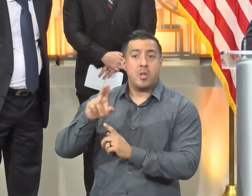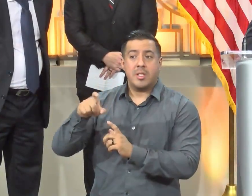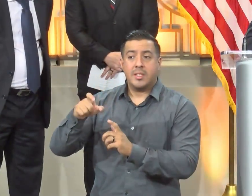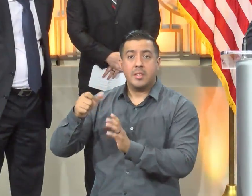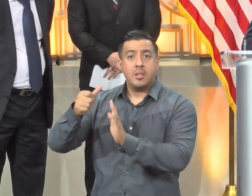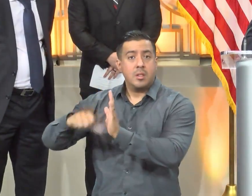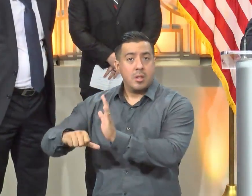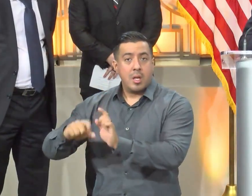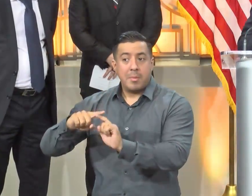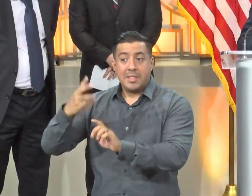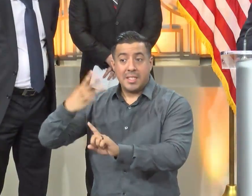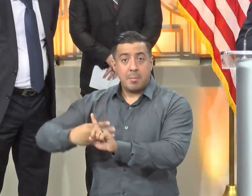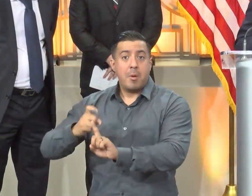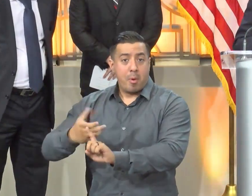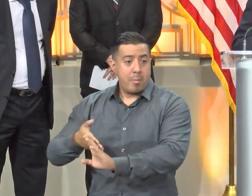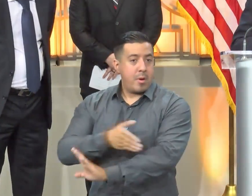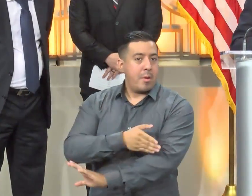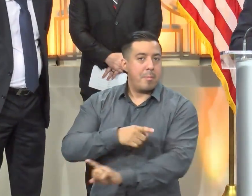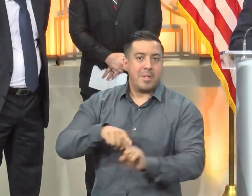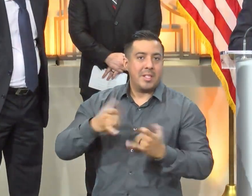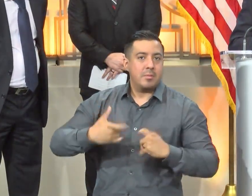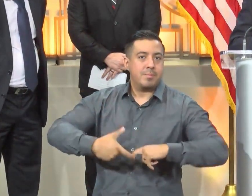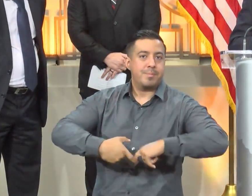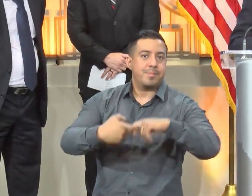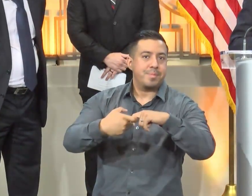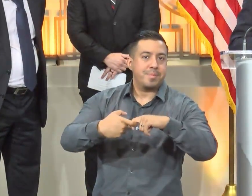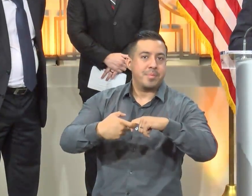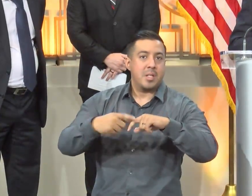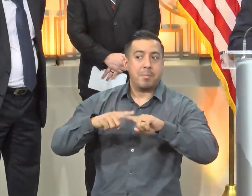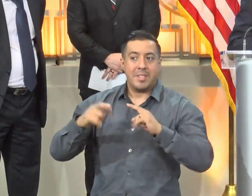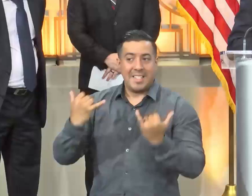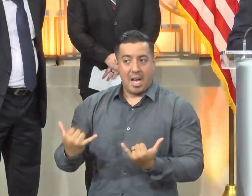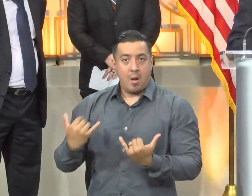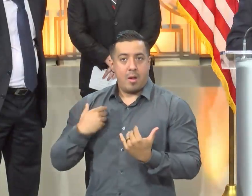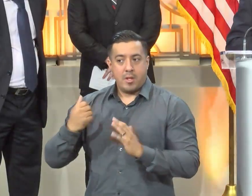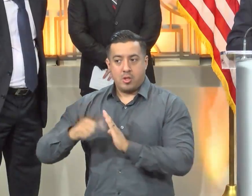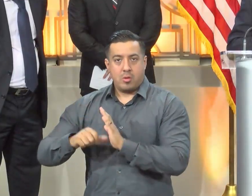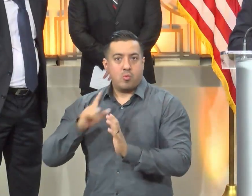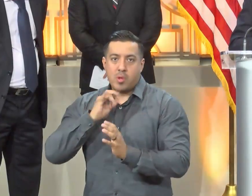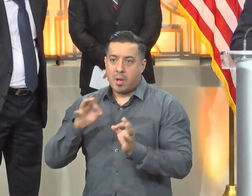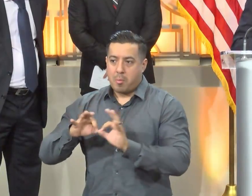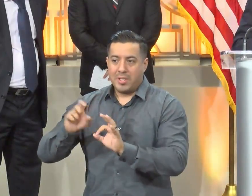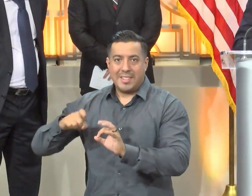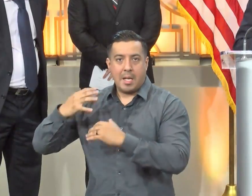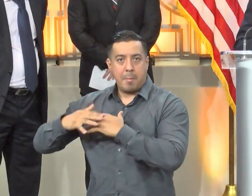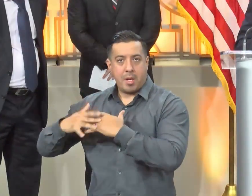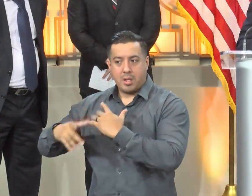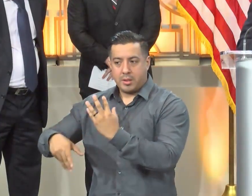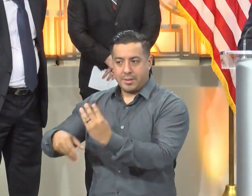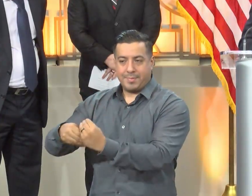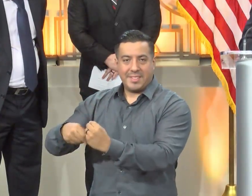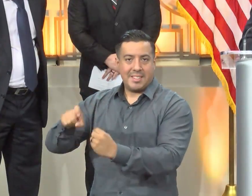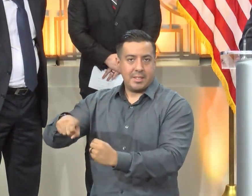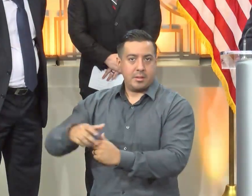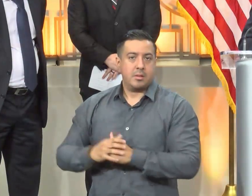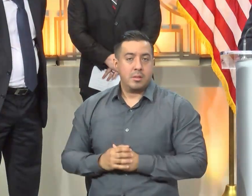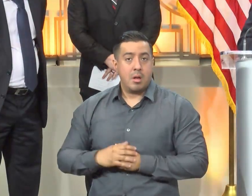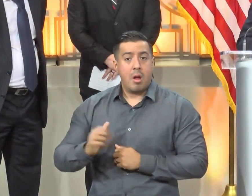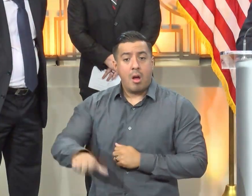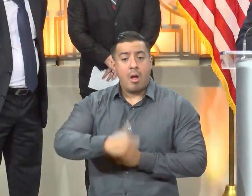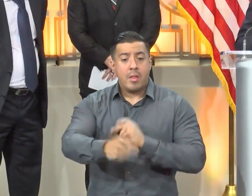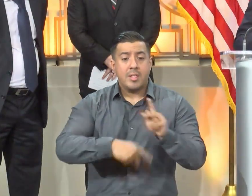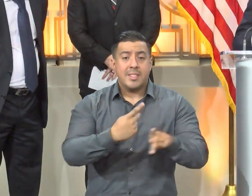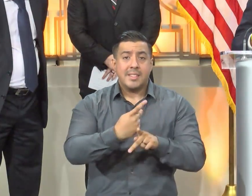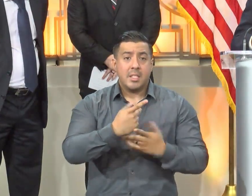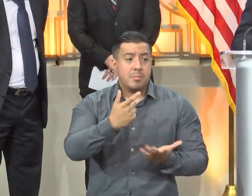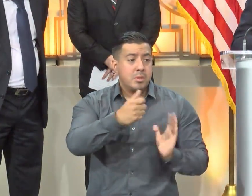6 months ago, these surgeries are very, very important, and they're going to need blood. For all the other types of surgeries that have been put off,